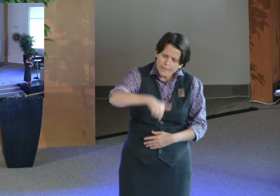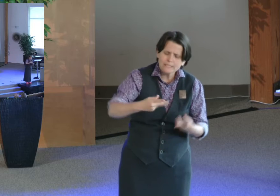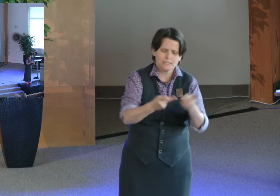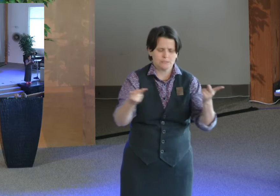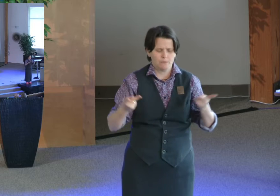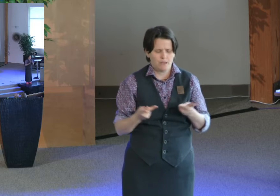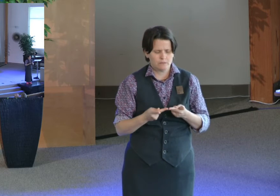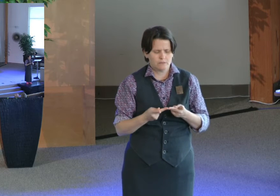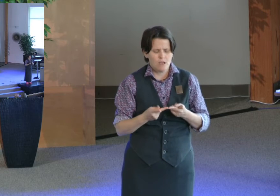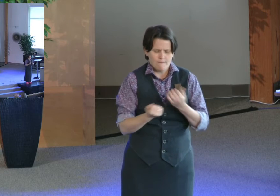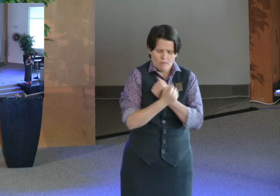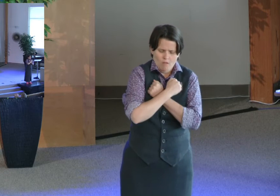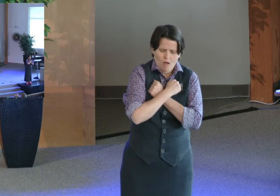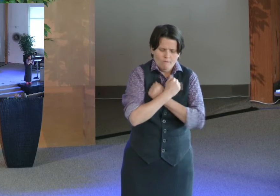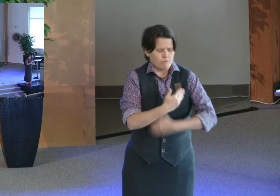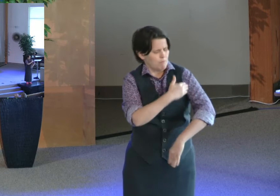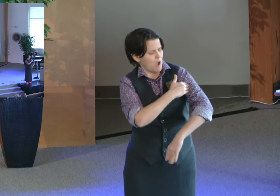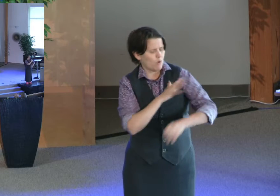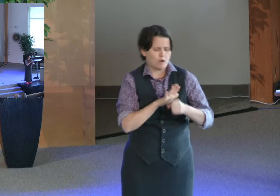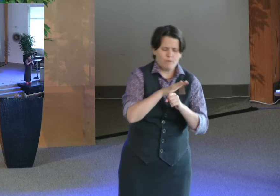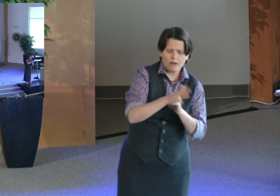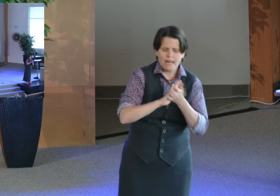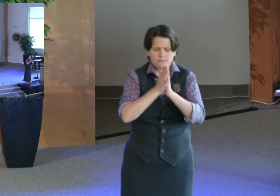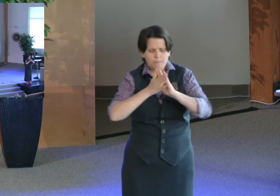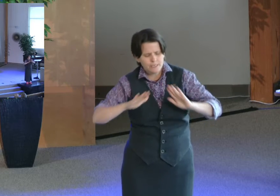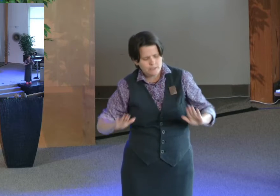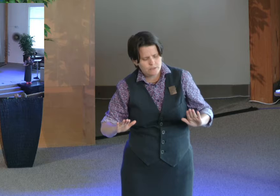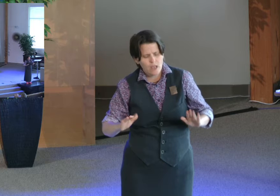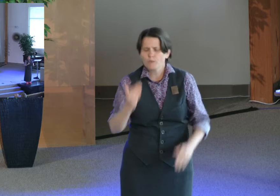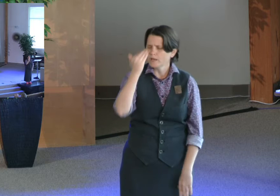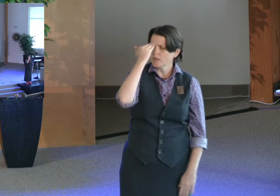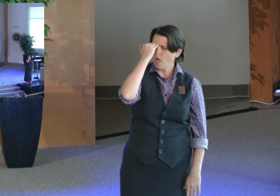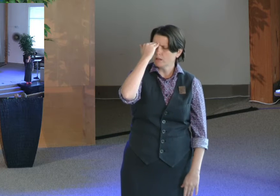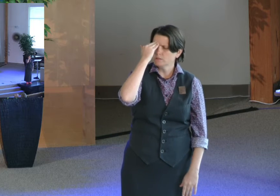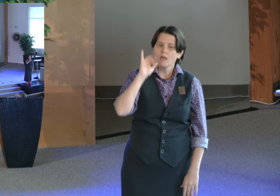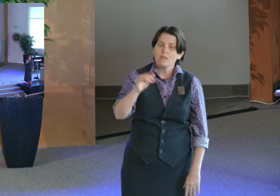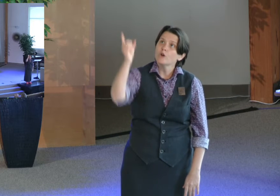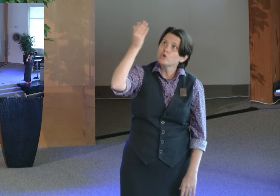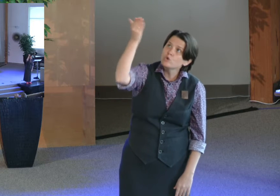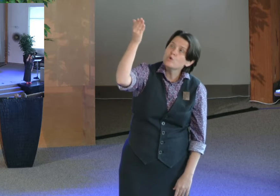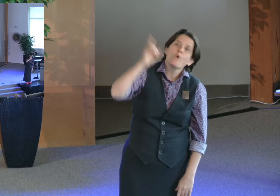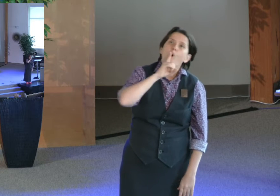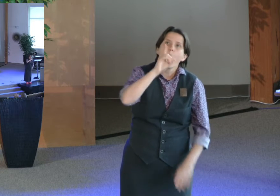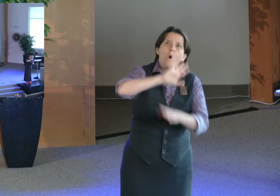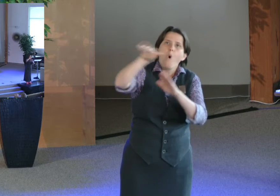you are all there is and all there ever will be, and that you reside within me.